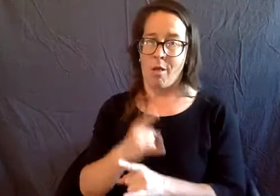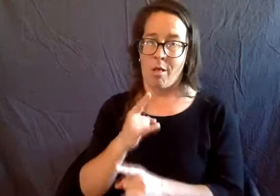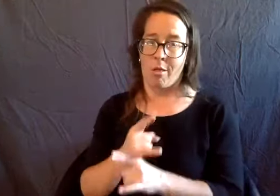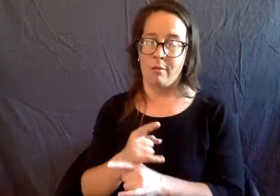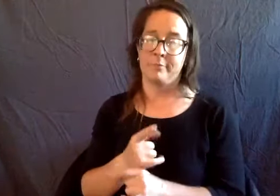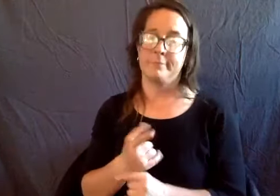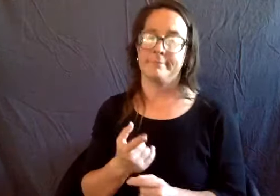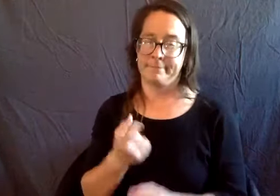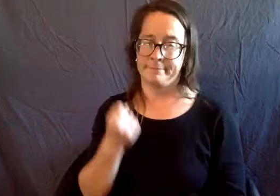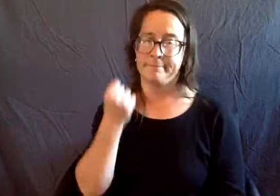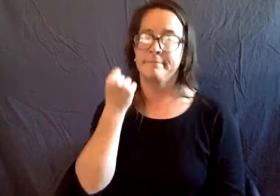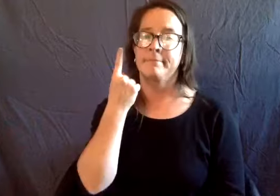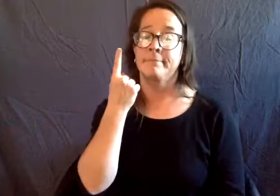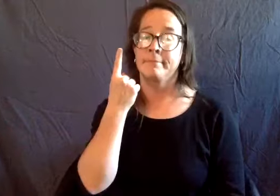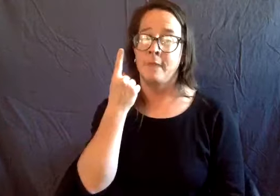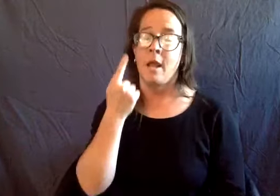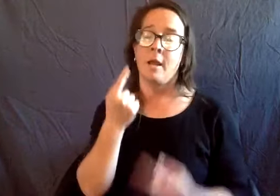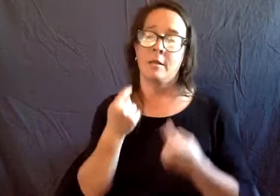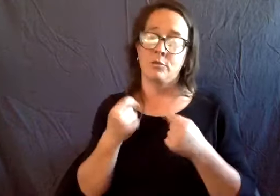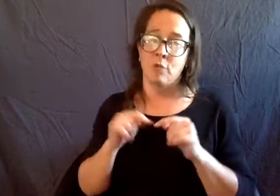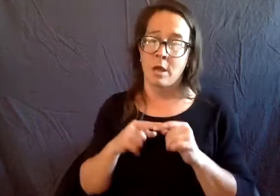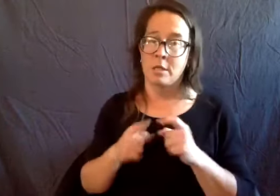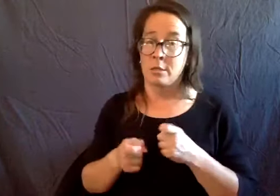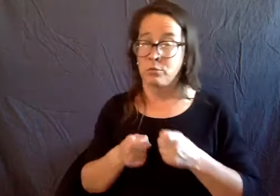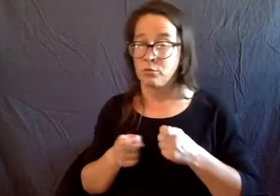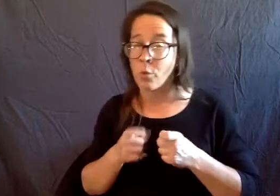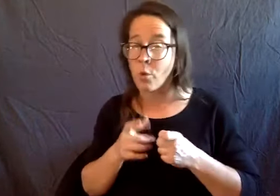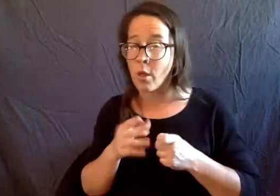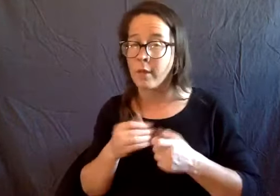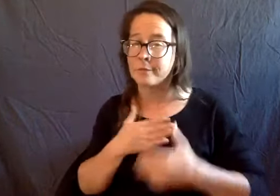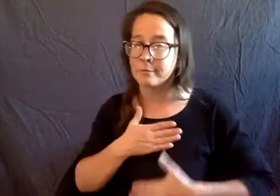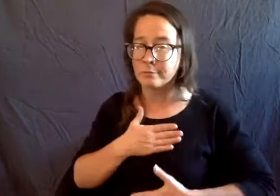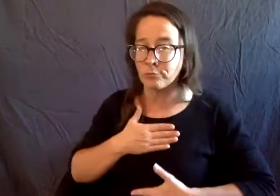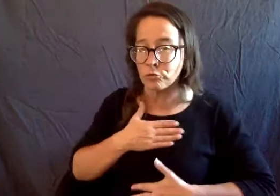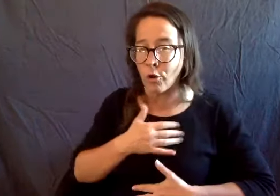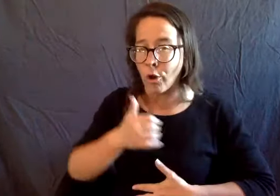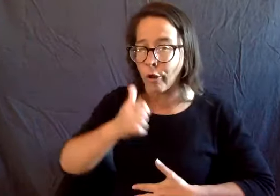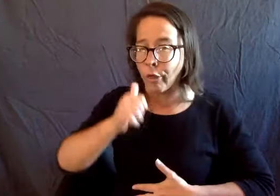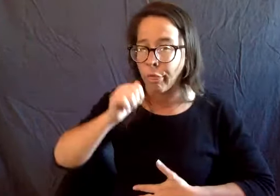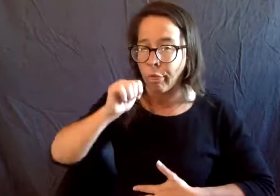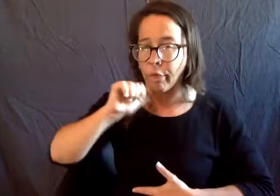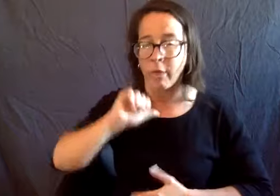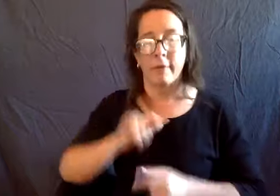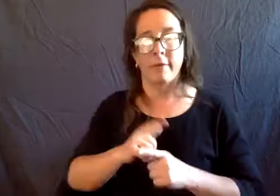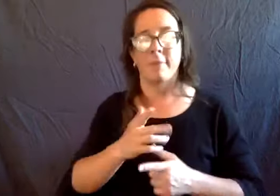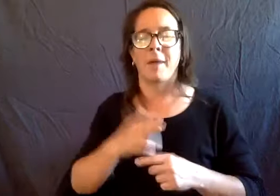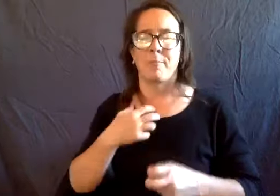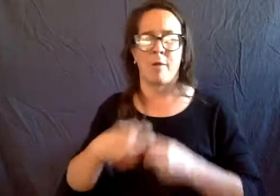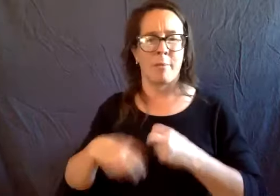that for a long, long time. I've been trying to control and enjoy it, and my problem with alcohol